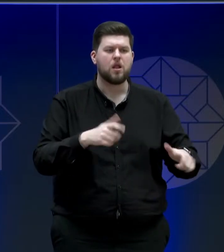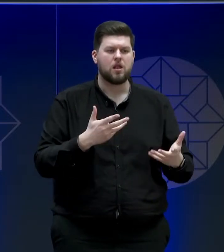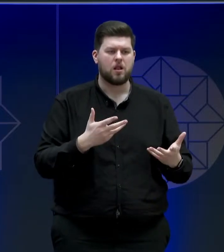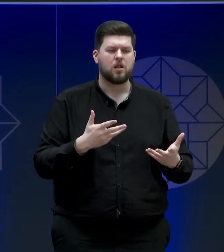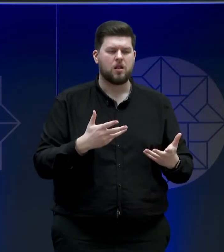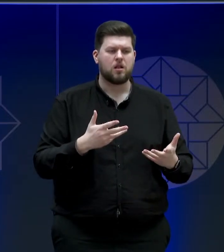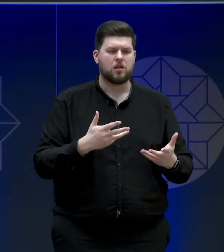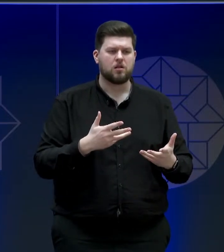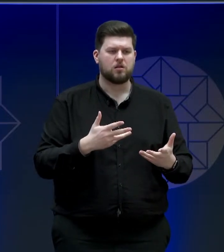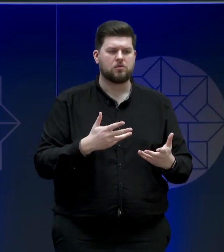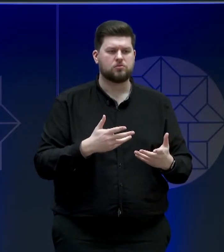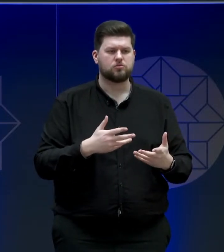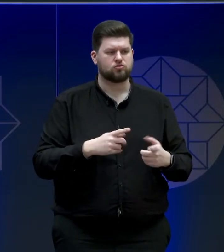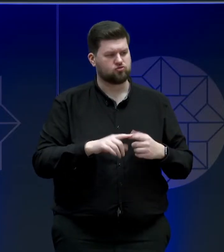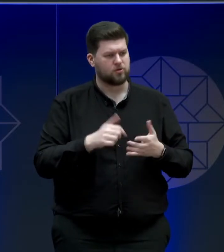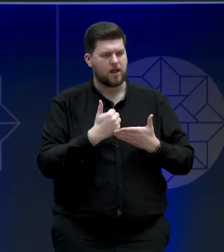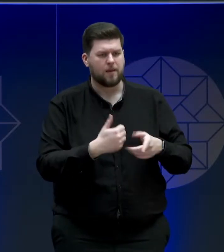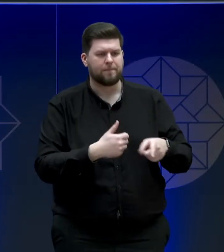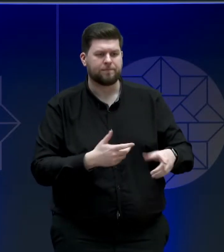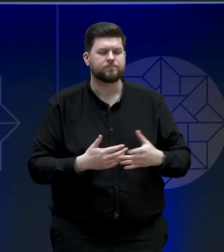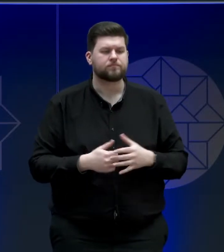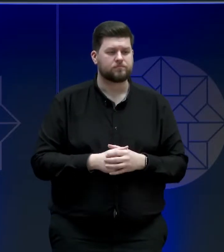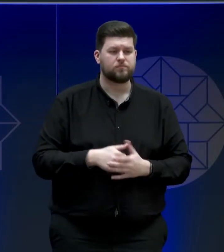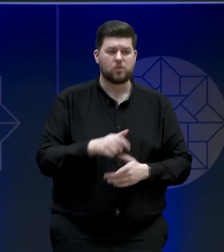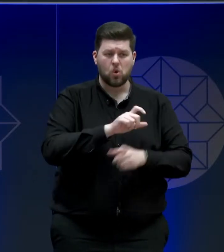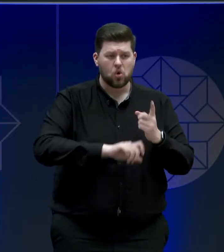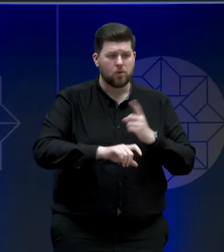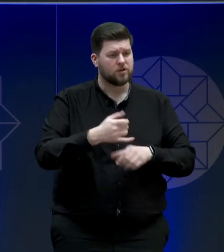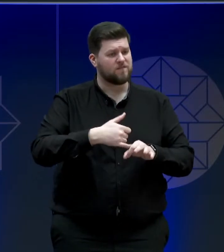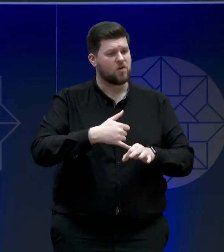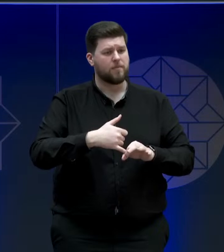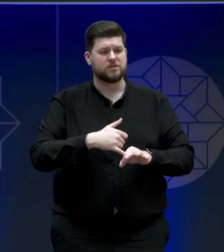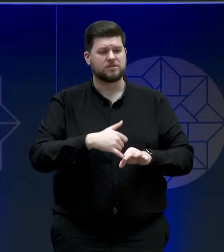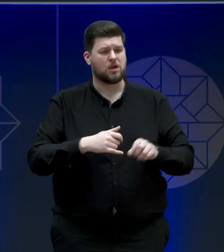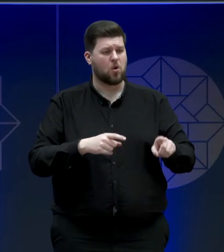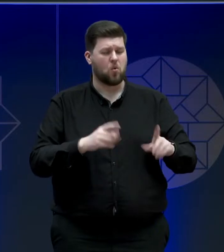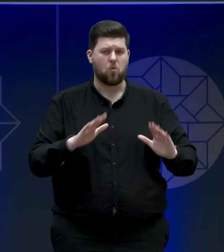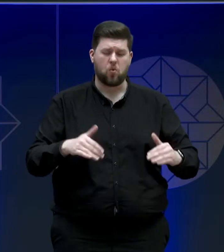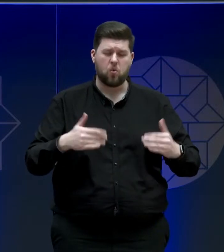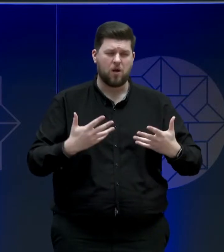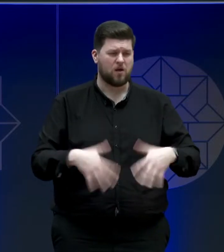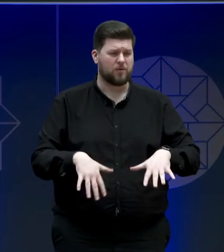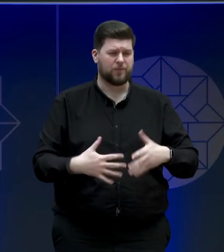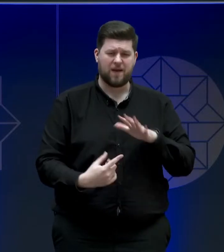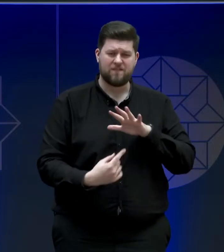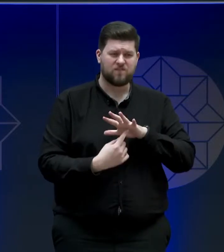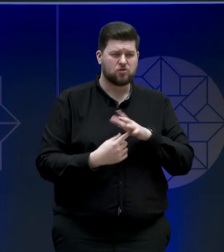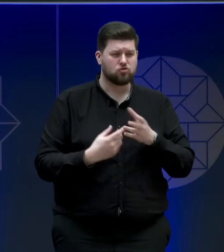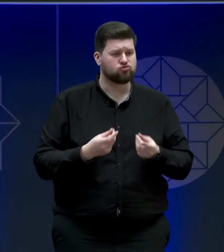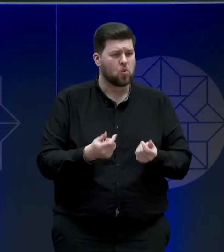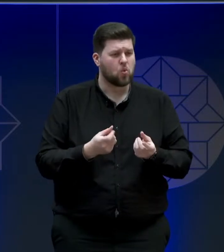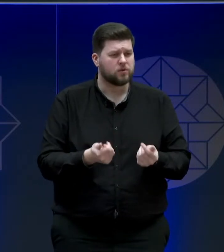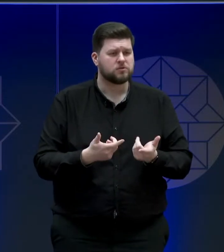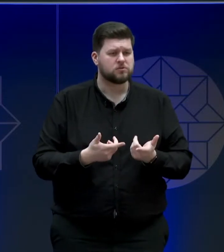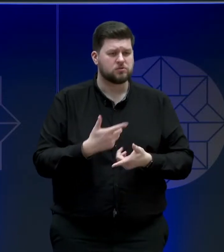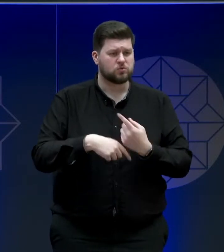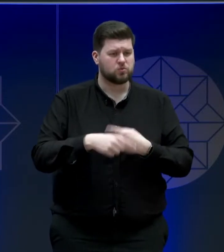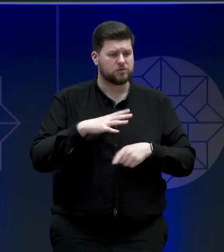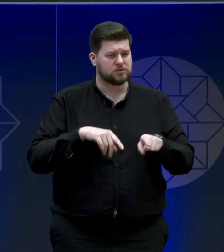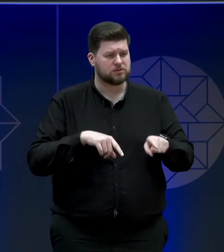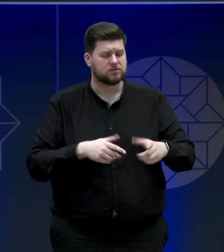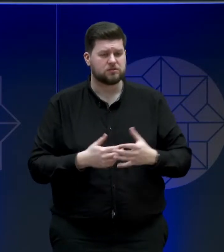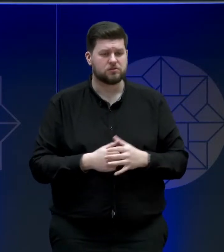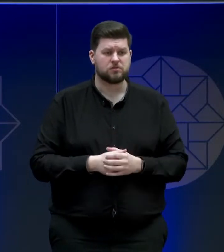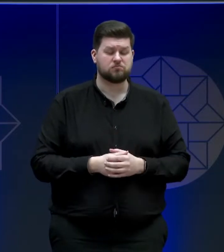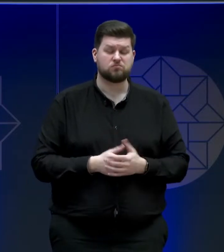their circumstances. And community pharmacy is an absolutely vital resource in that work.